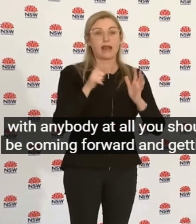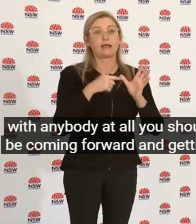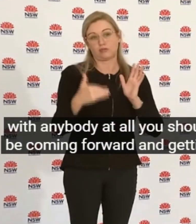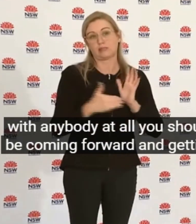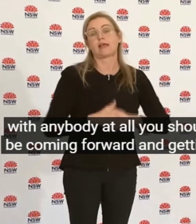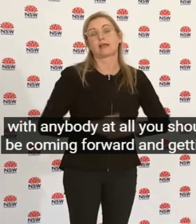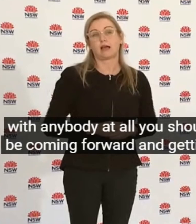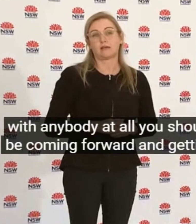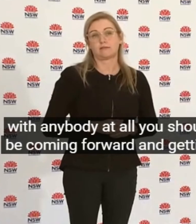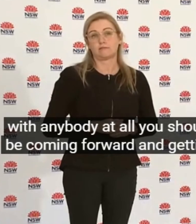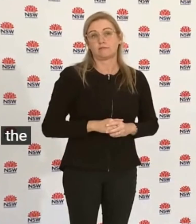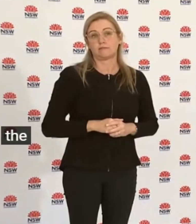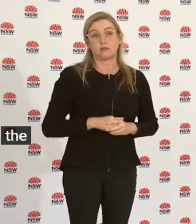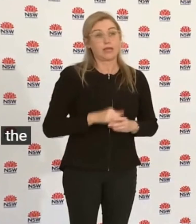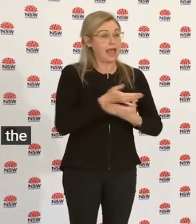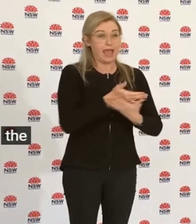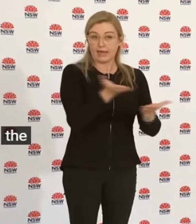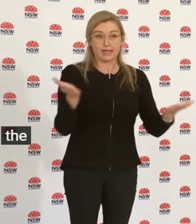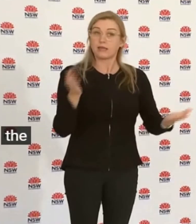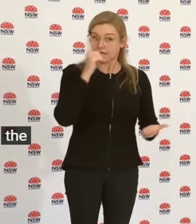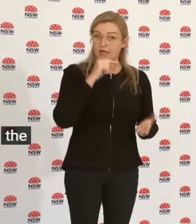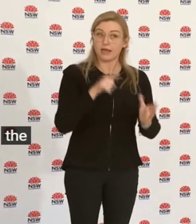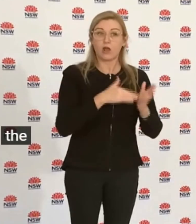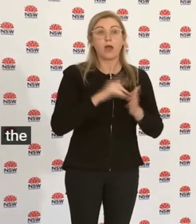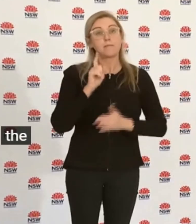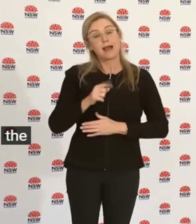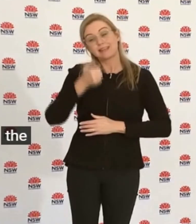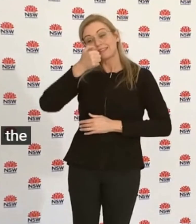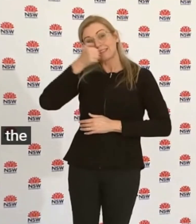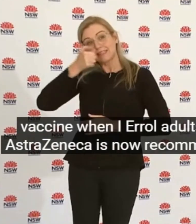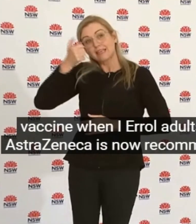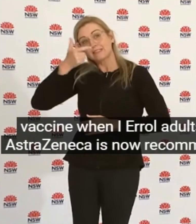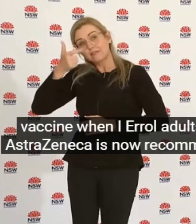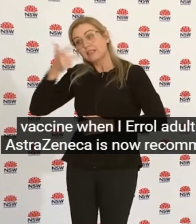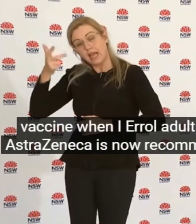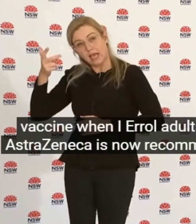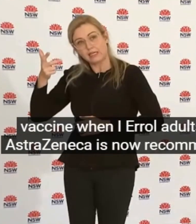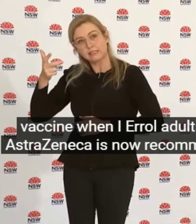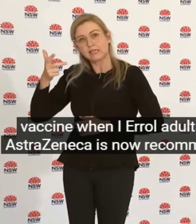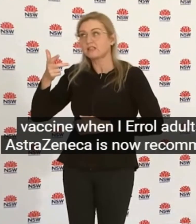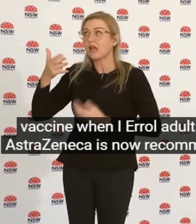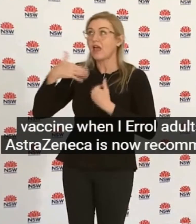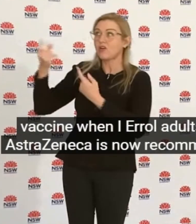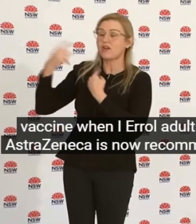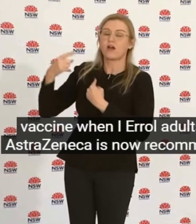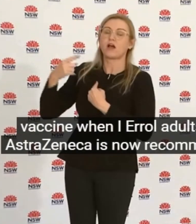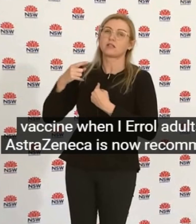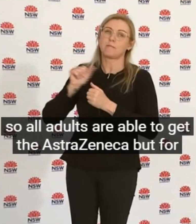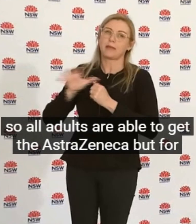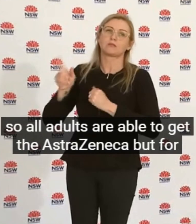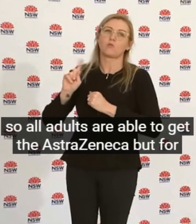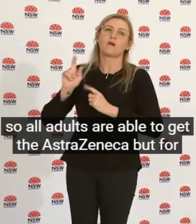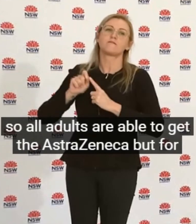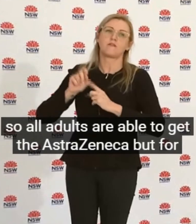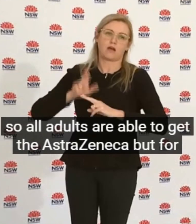all adults are able to get the AstraZeneca, but for adolescents, for 16 to 18-year-olds, the health advice is Pfizer, and that's why we're managing the supply we have in that